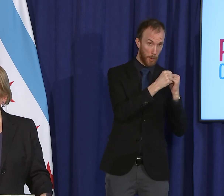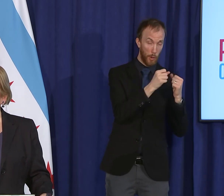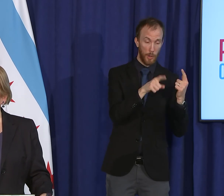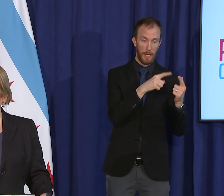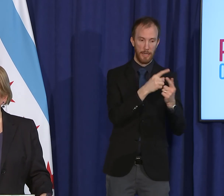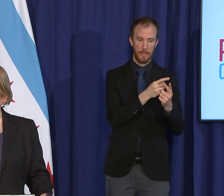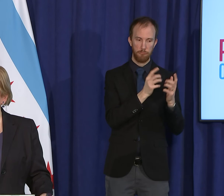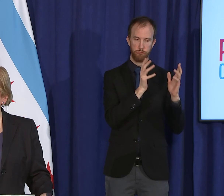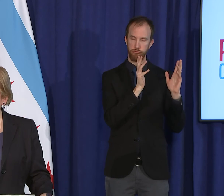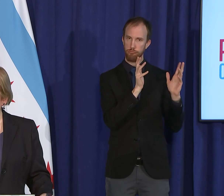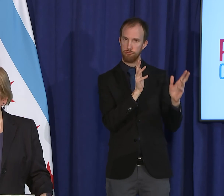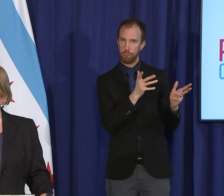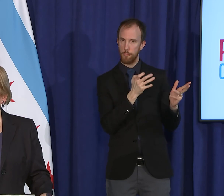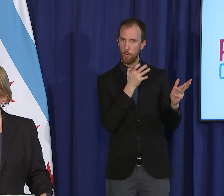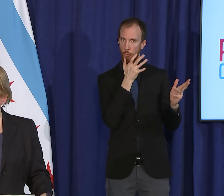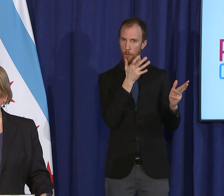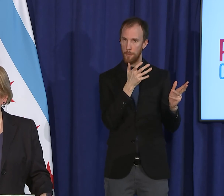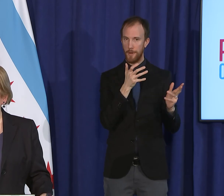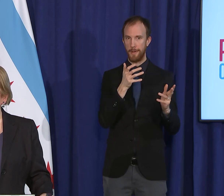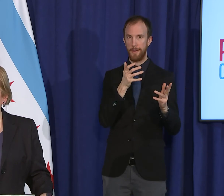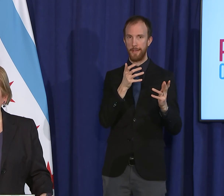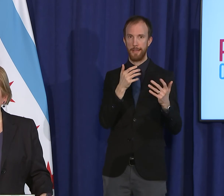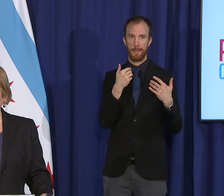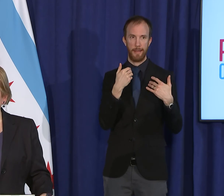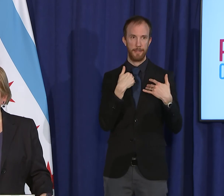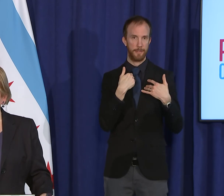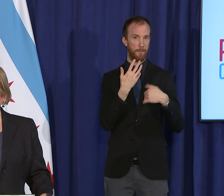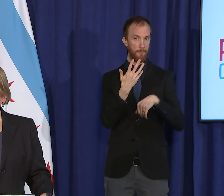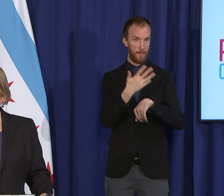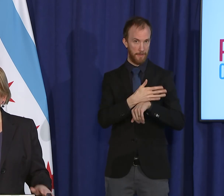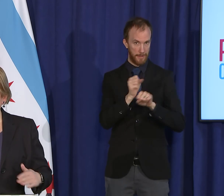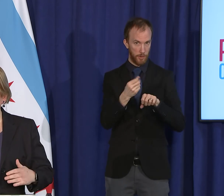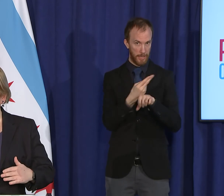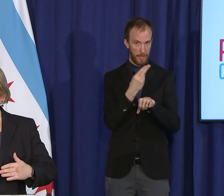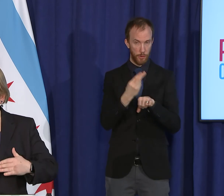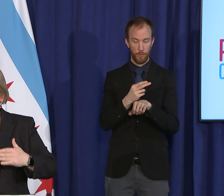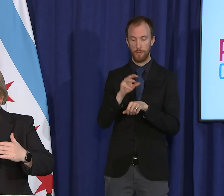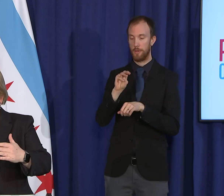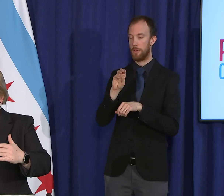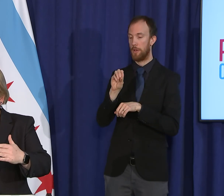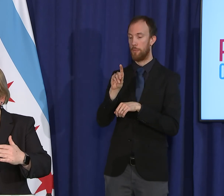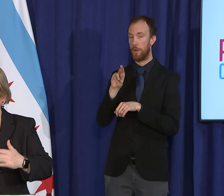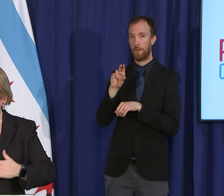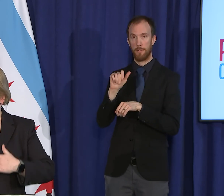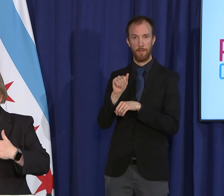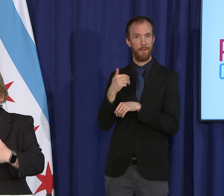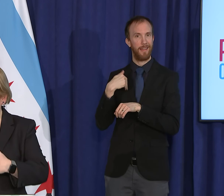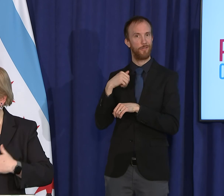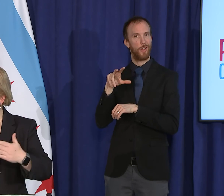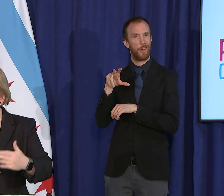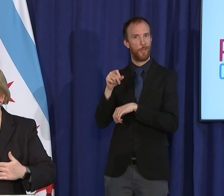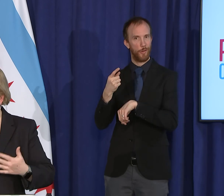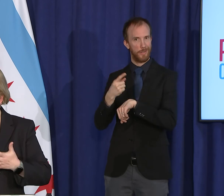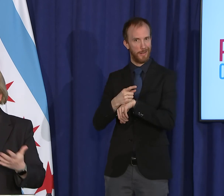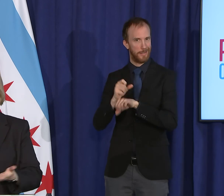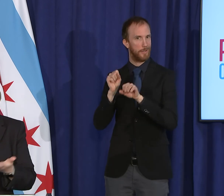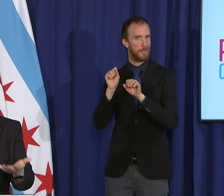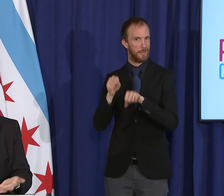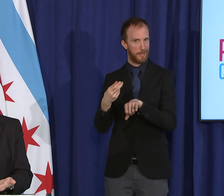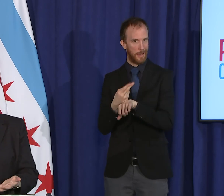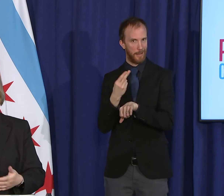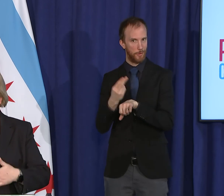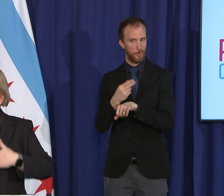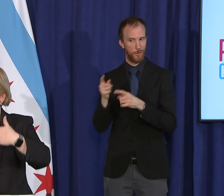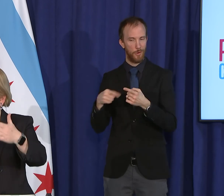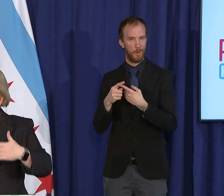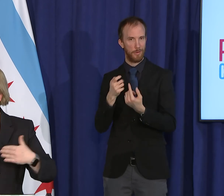Moderna vaccine from the freezer, you have 30 days to use it. And so we actually look at how many days, even as at